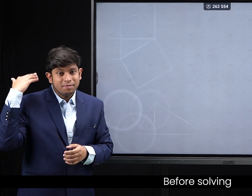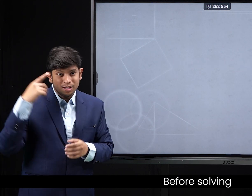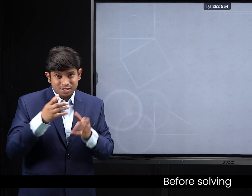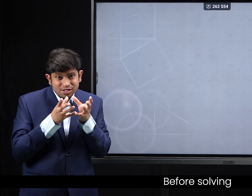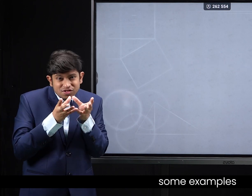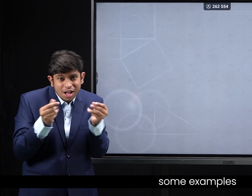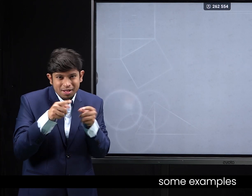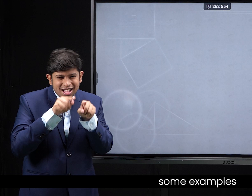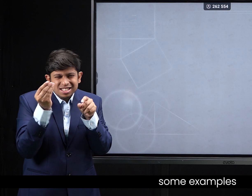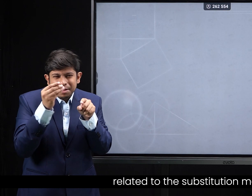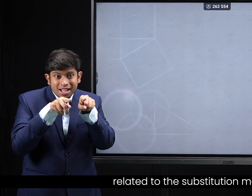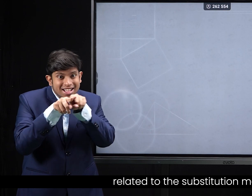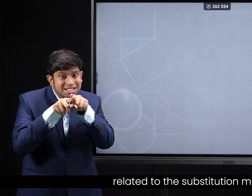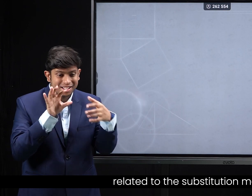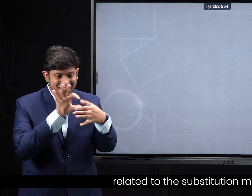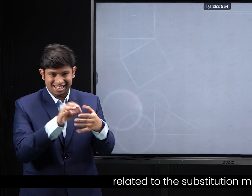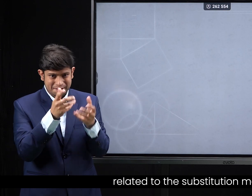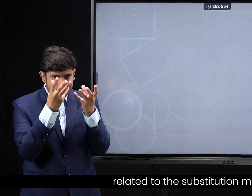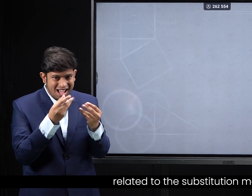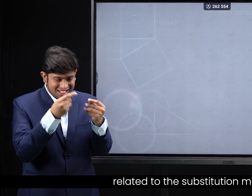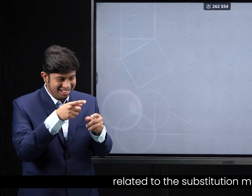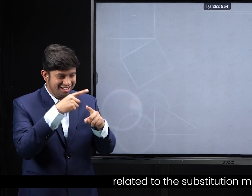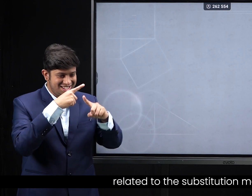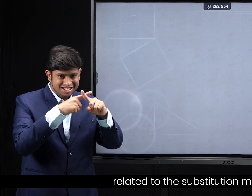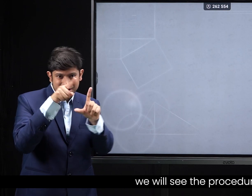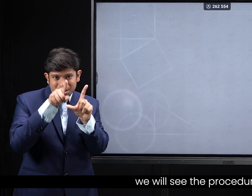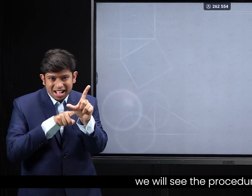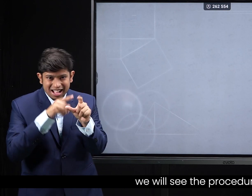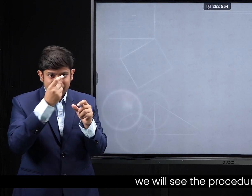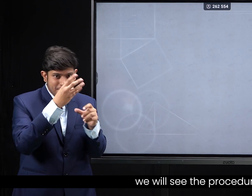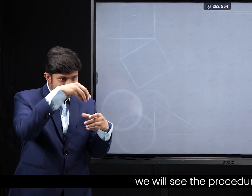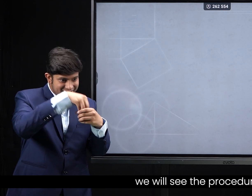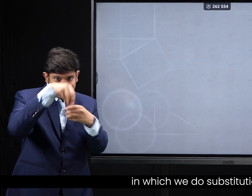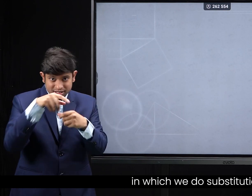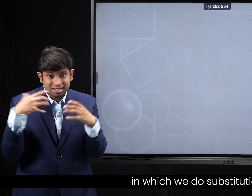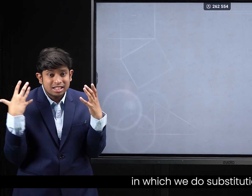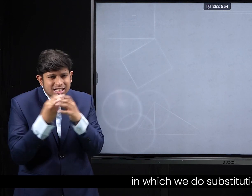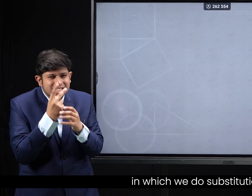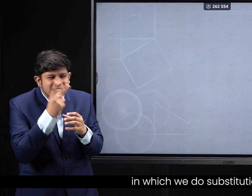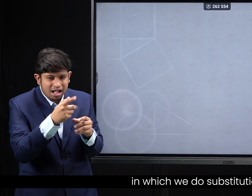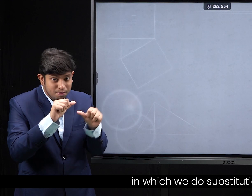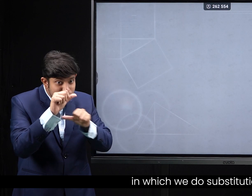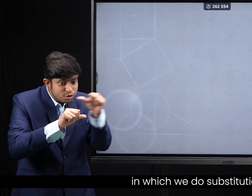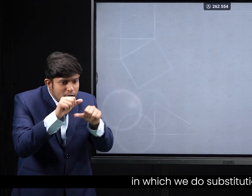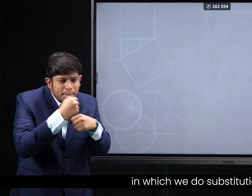Before solving some examples related to substitution method, we will see the procedure in which we do substitution.